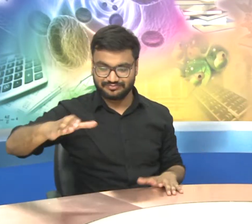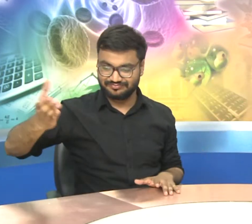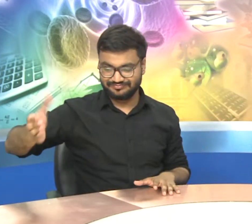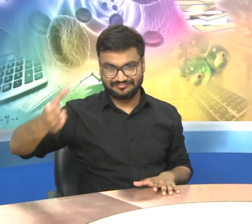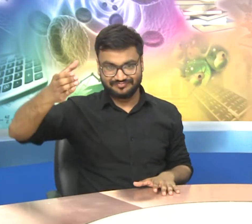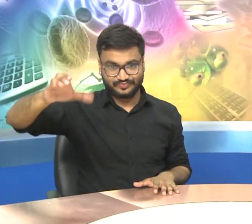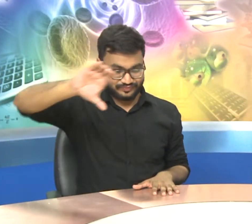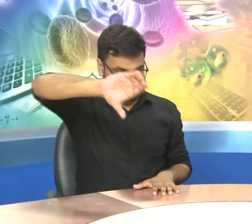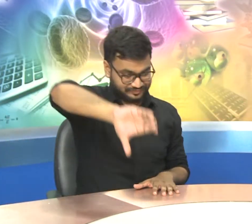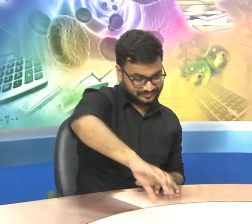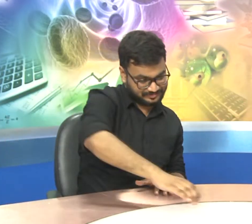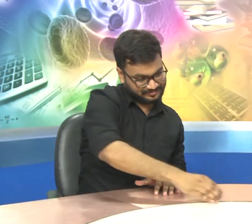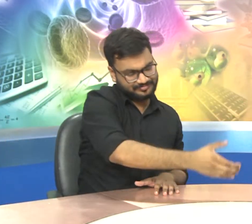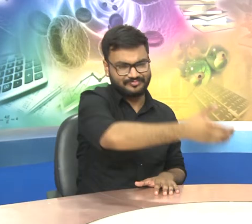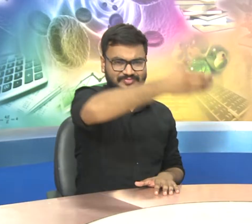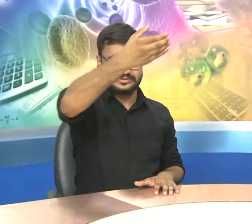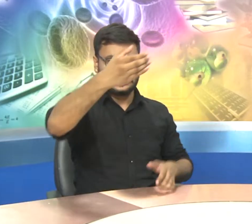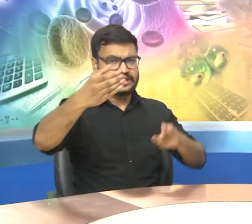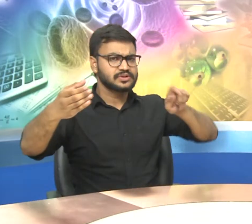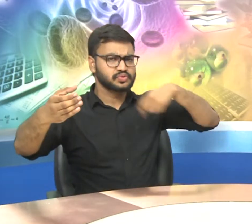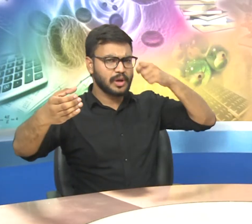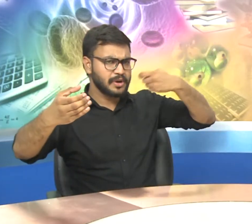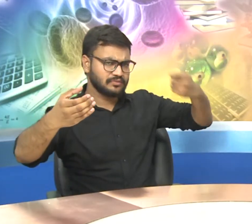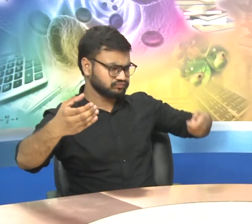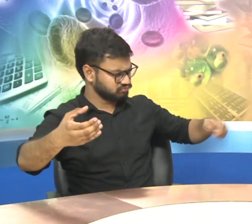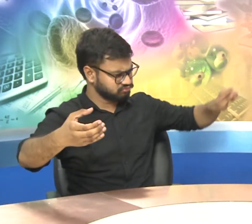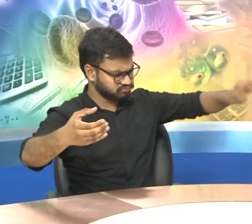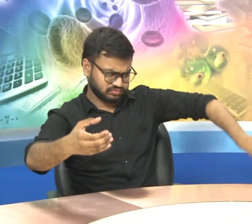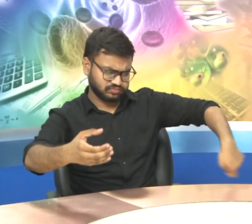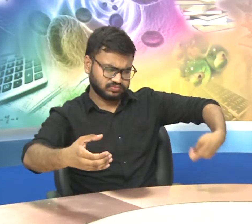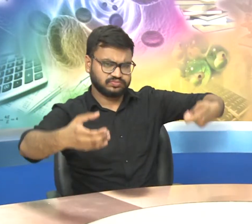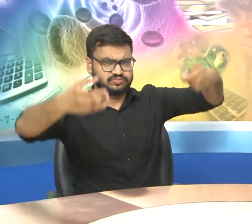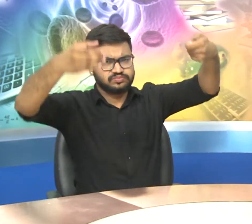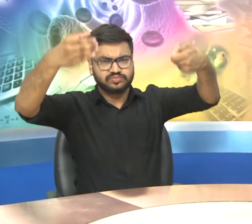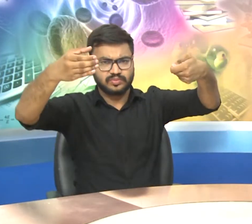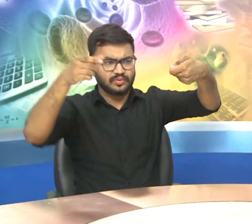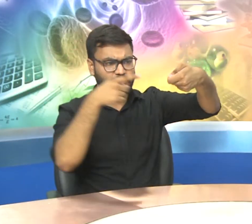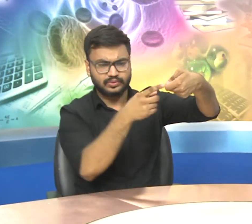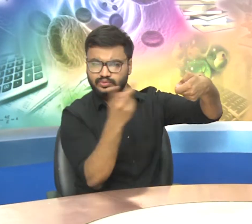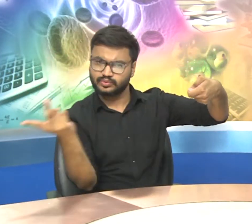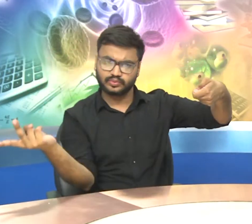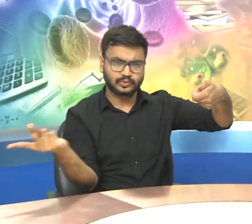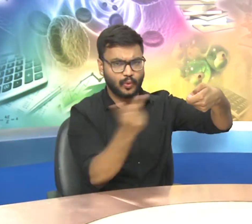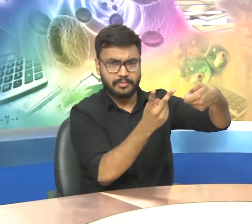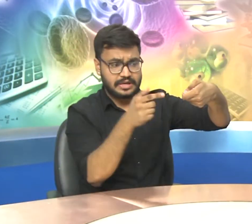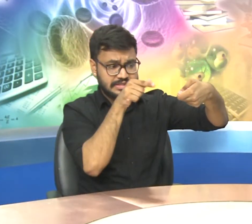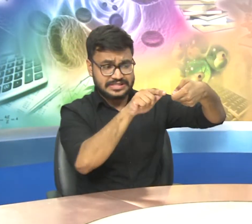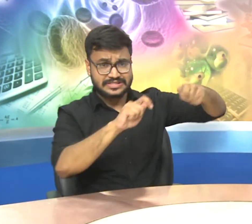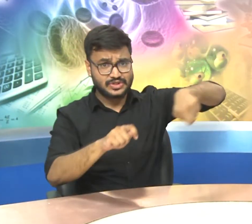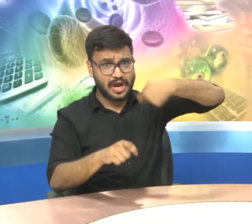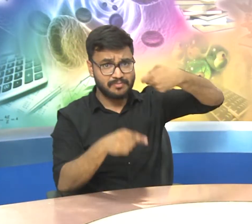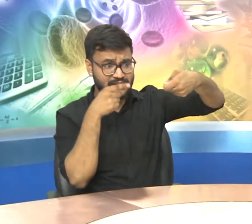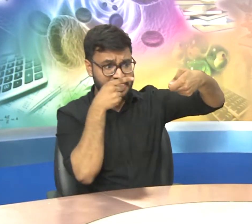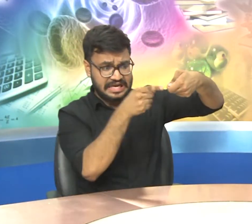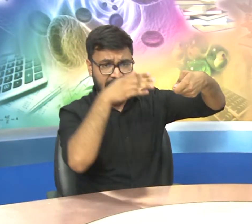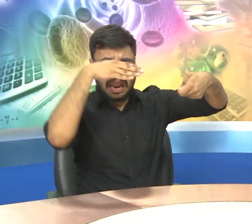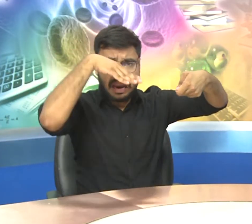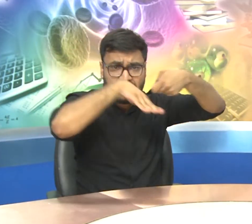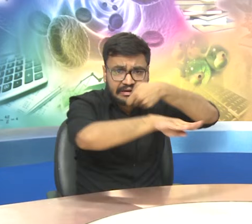If you collect a glass of pond water or a scoop of pond